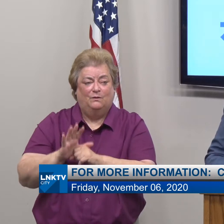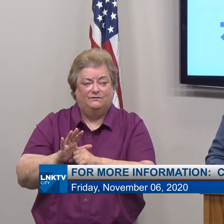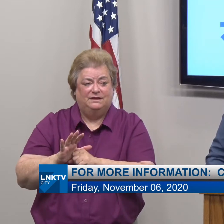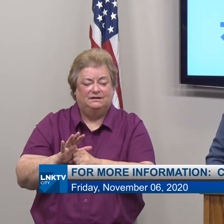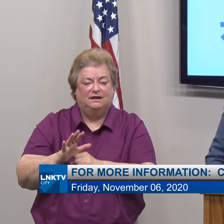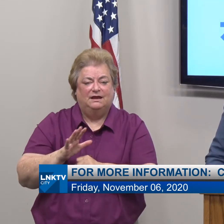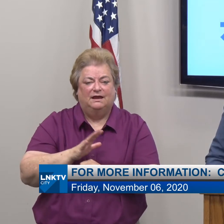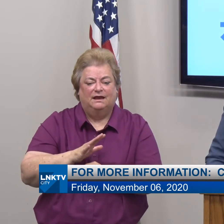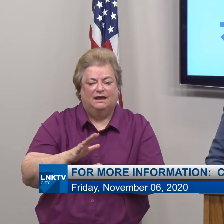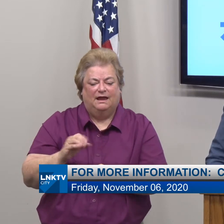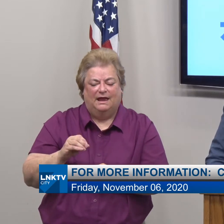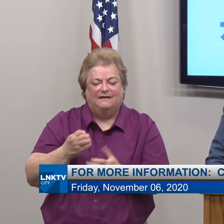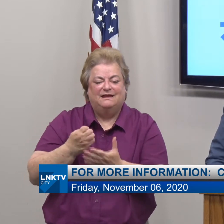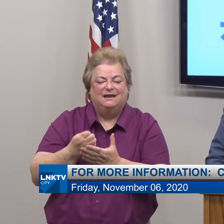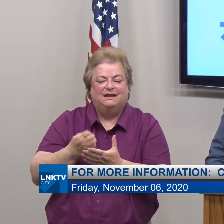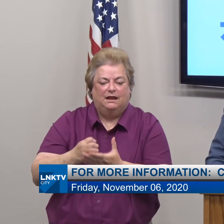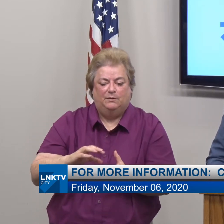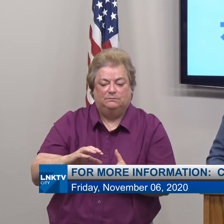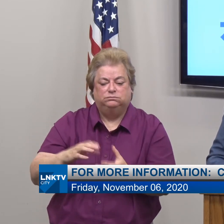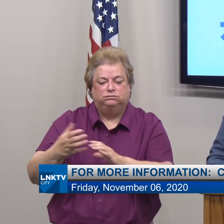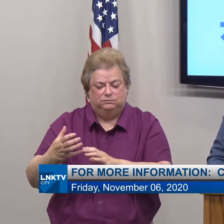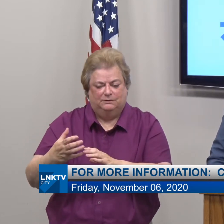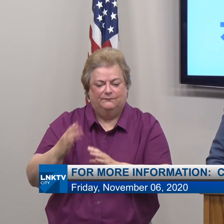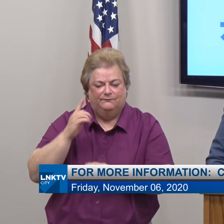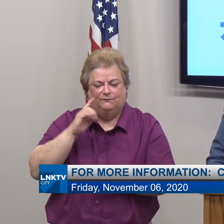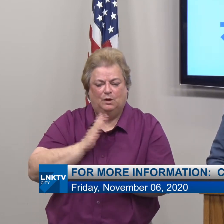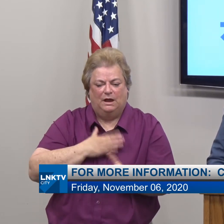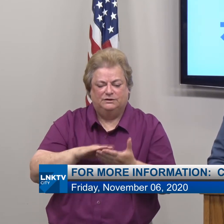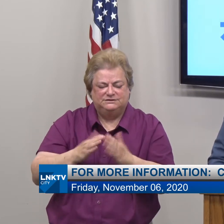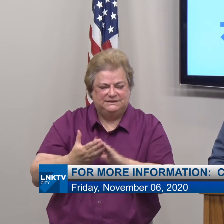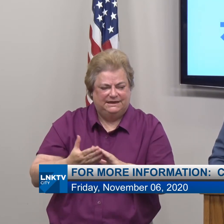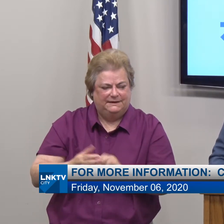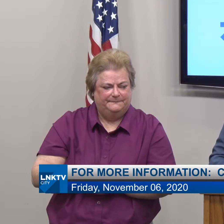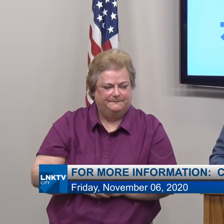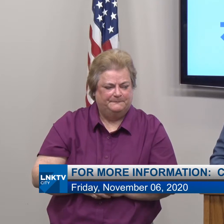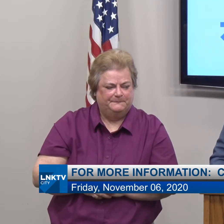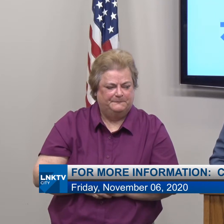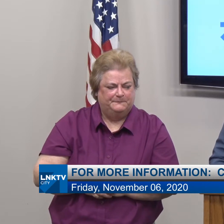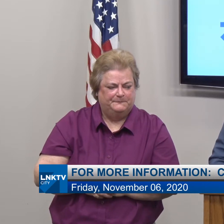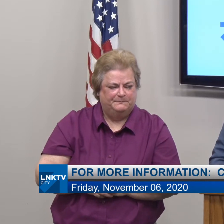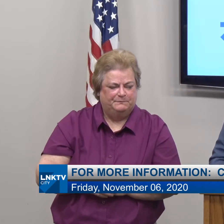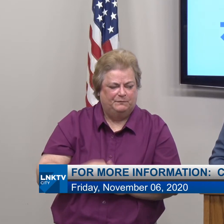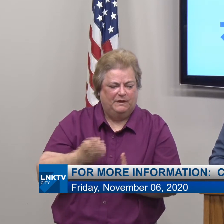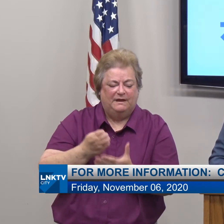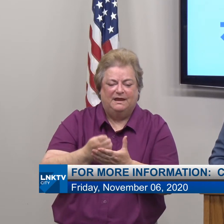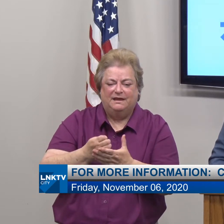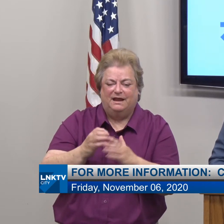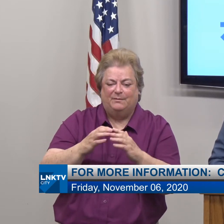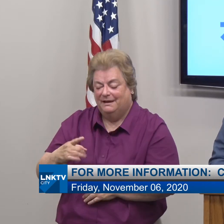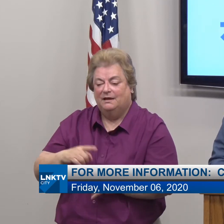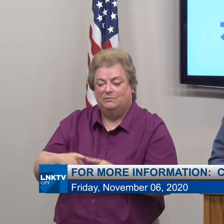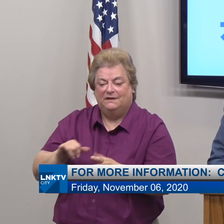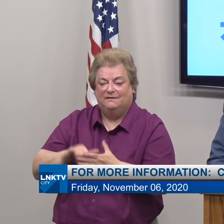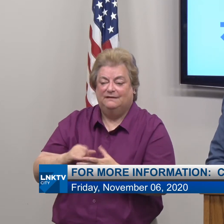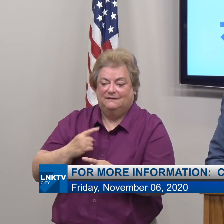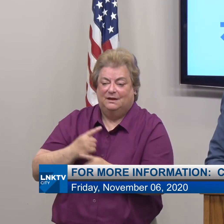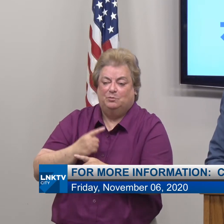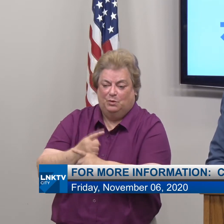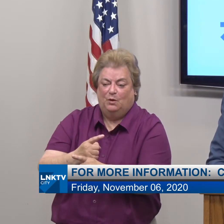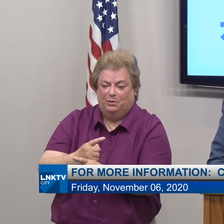ensuing economic disruption, and we continue to do so. The appropriate and responsible course of